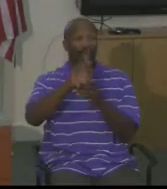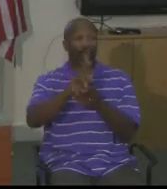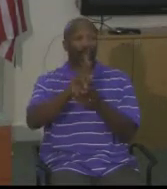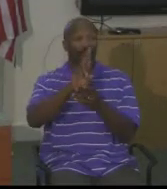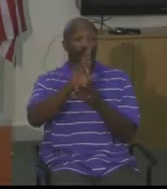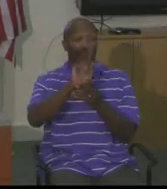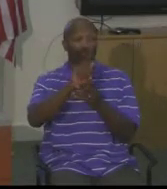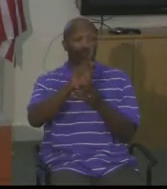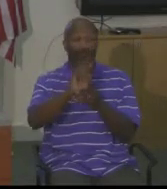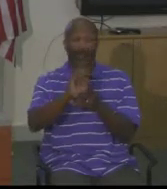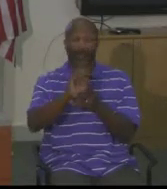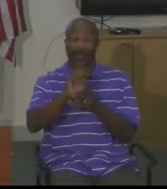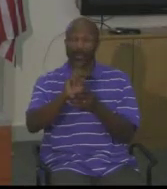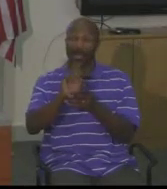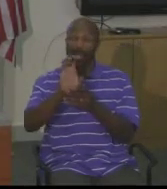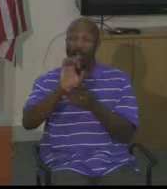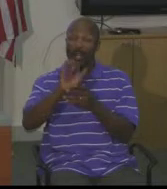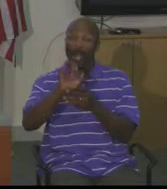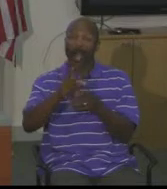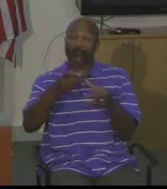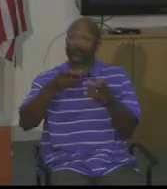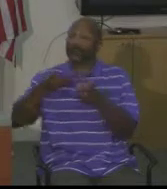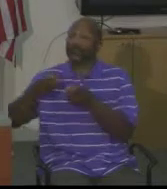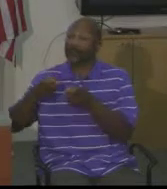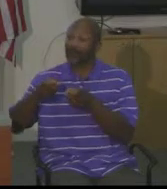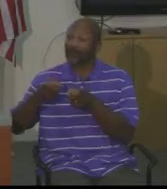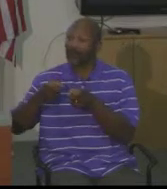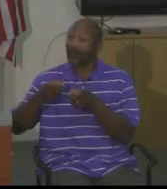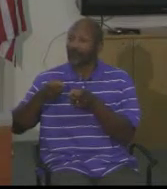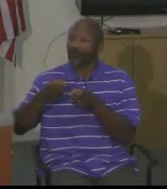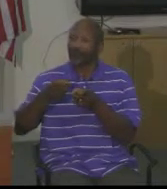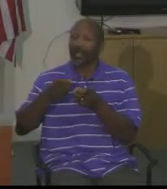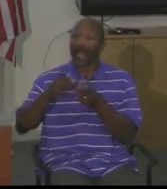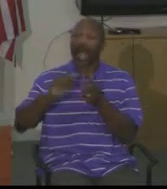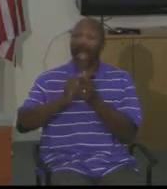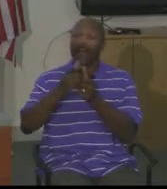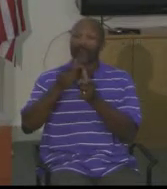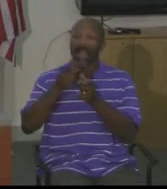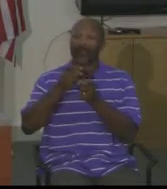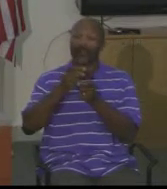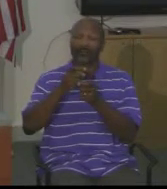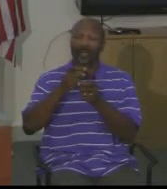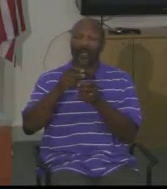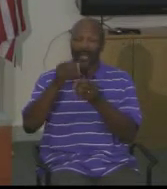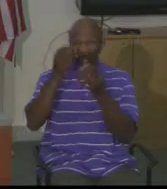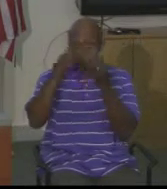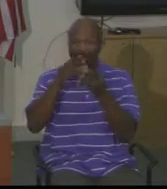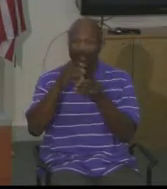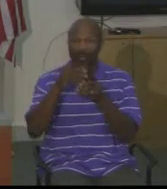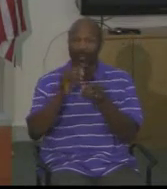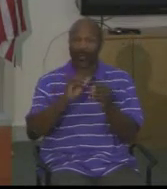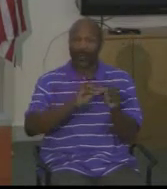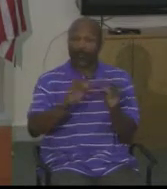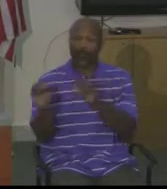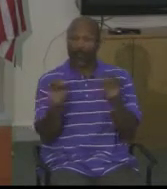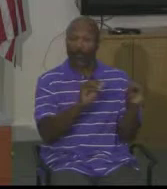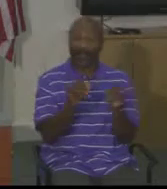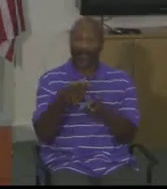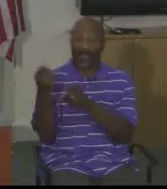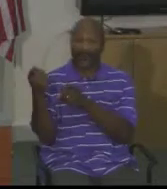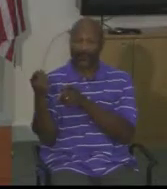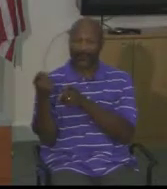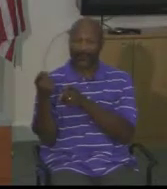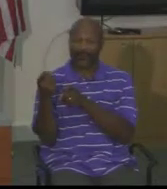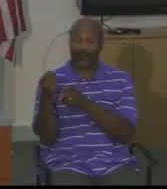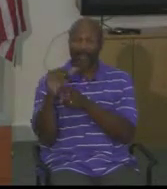fast the clock is ticking off, or how fast we're transferring information. It's